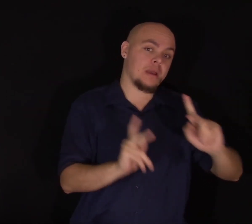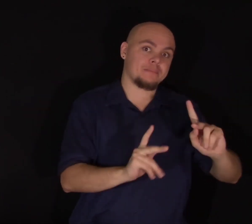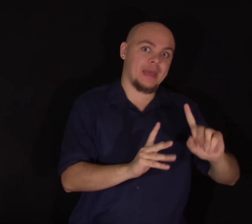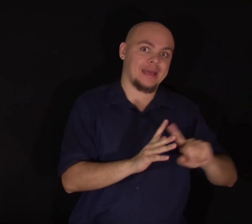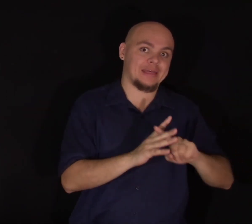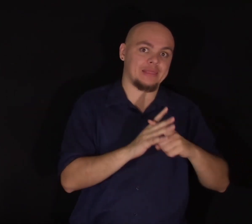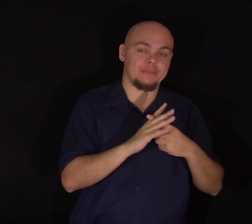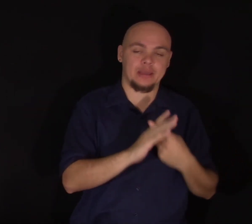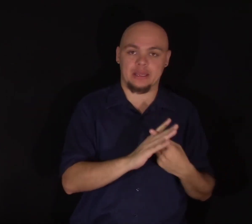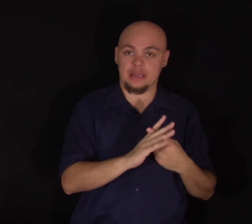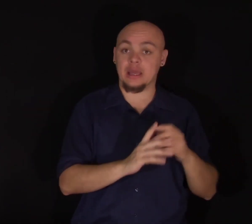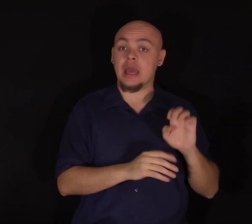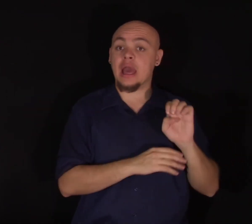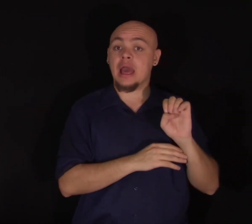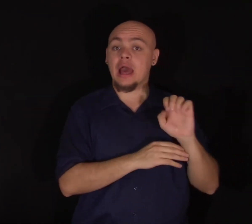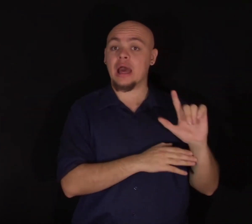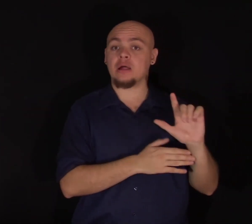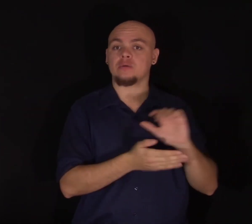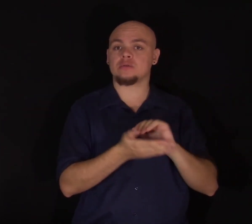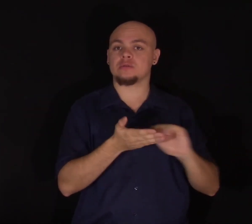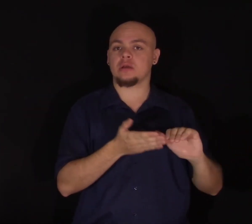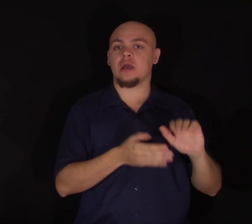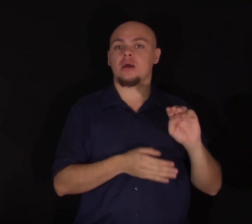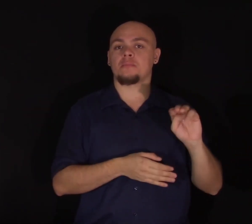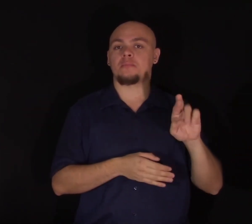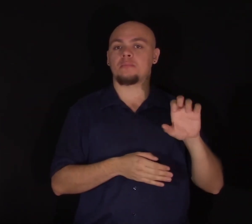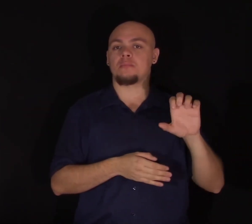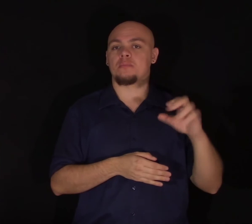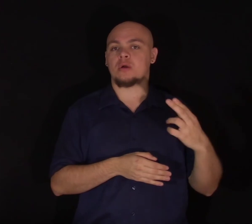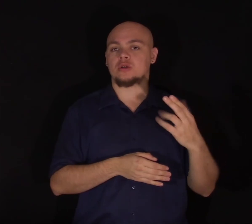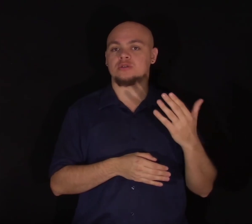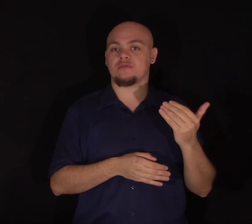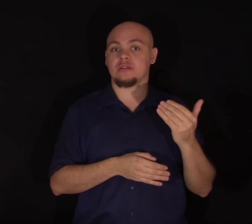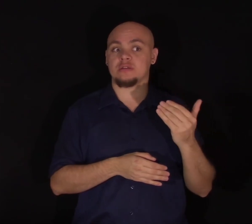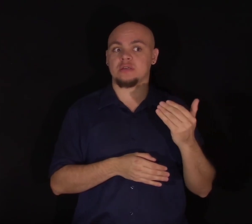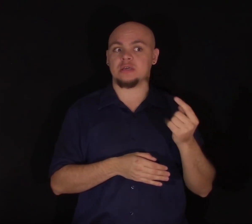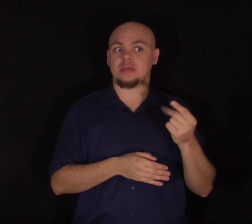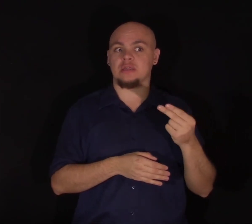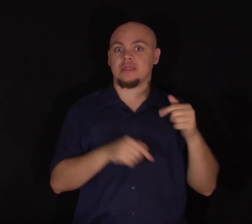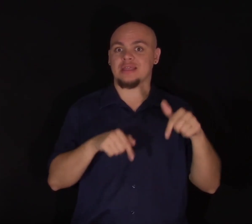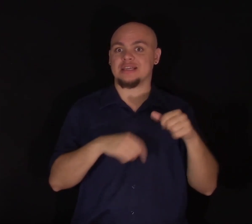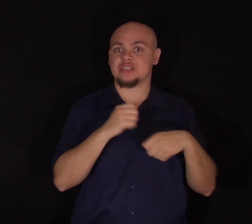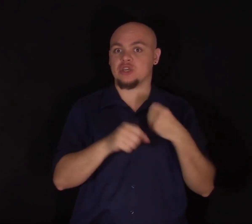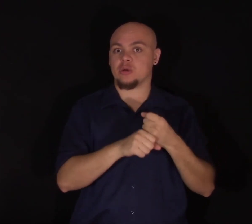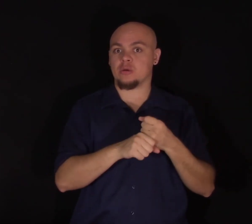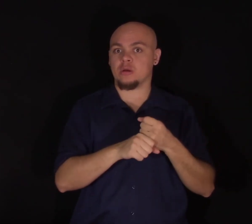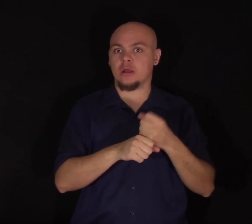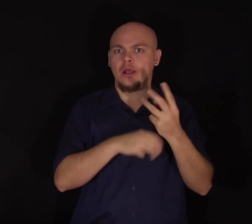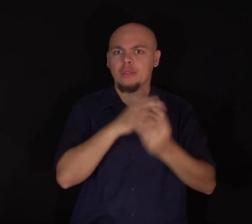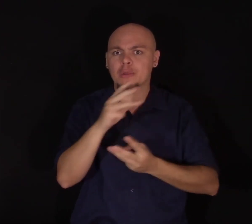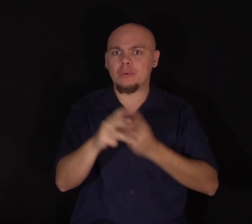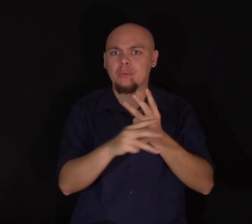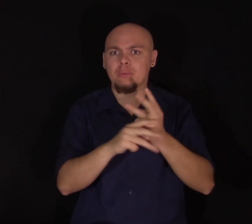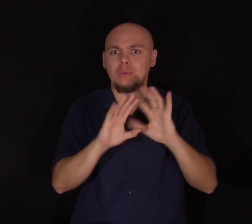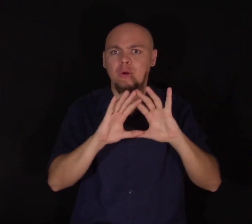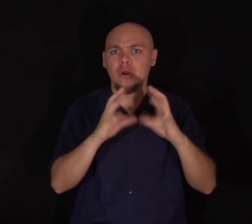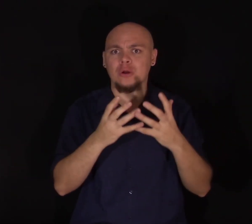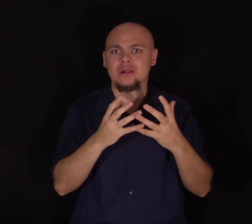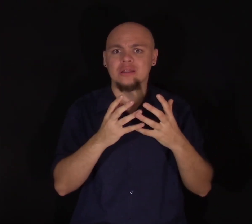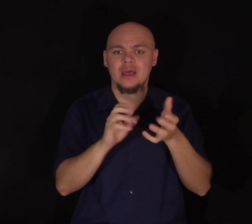Elle was discharged on March 13th this year into the world of COVID. And all of her excitement